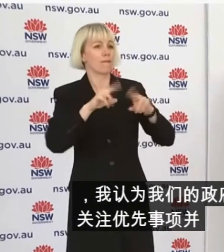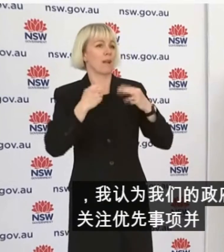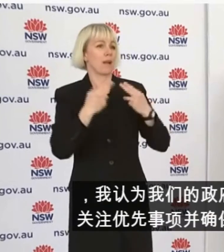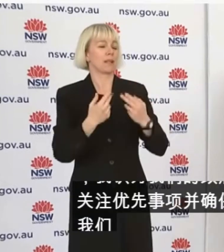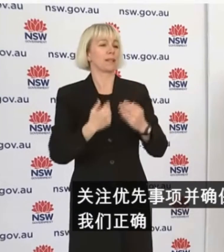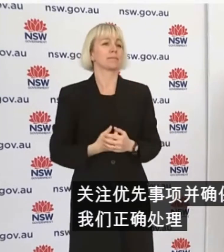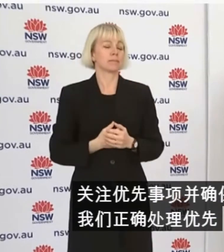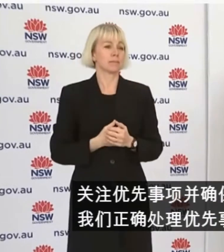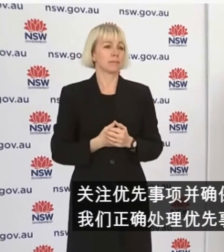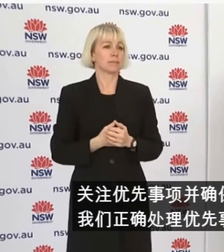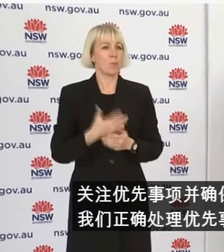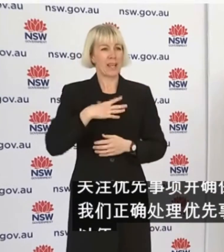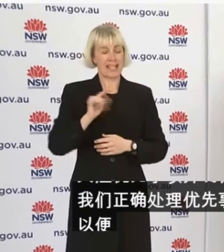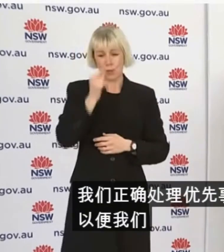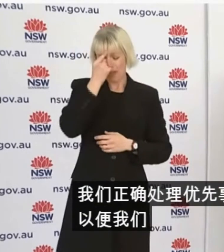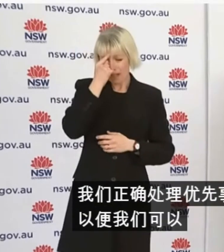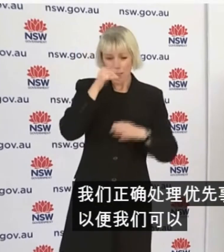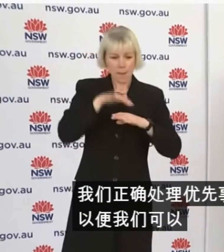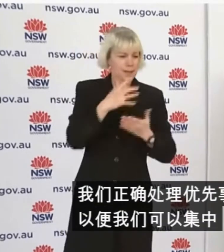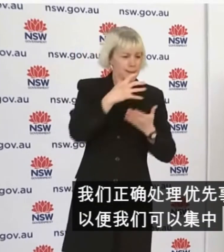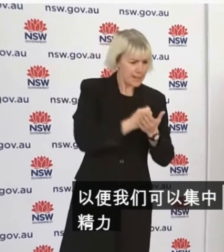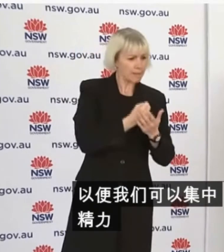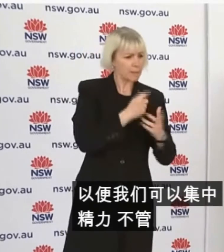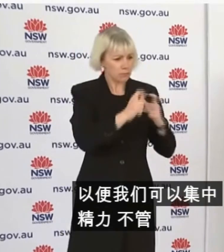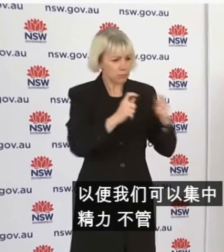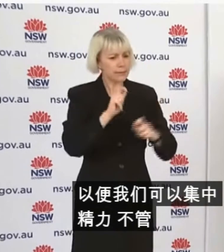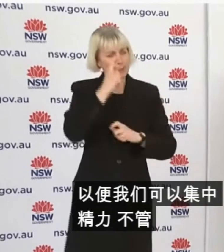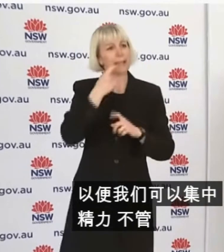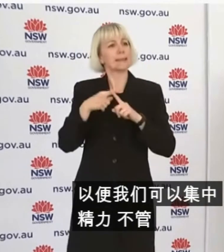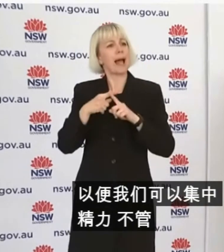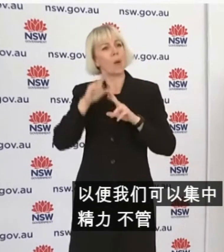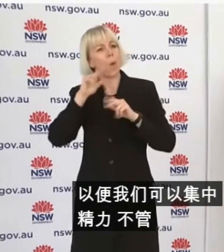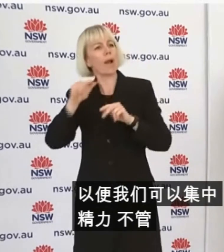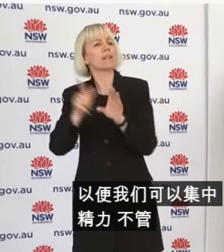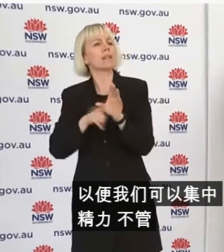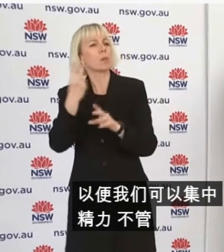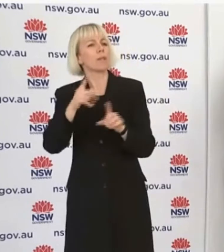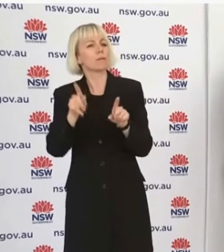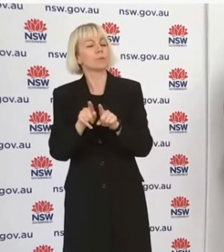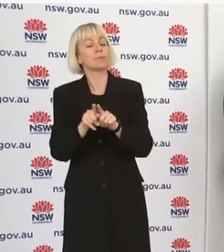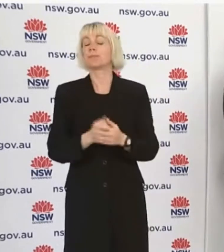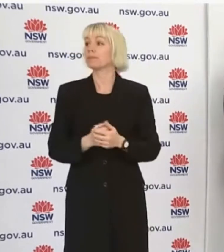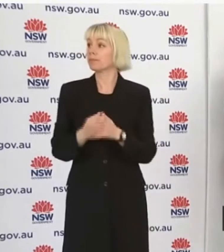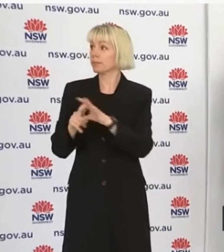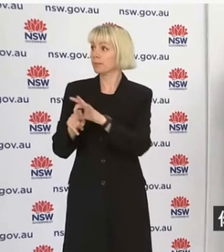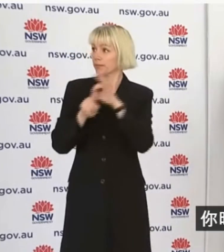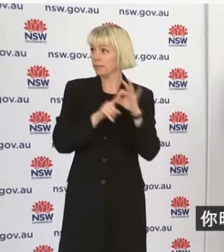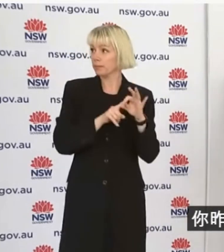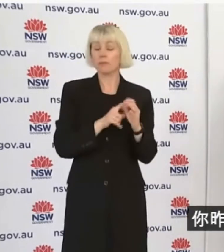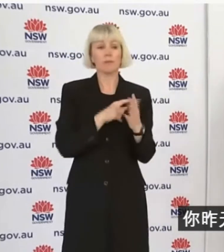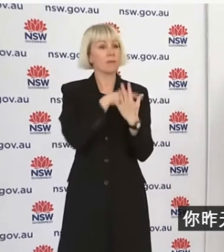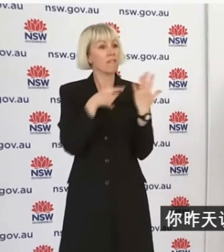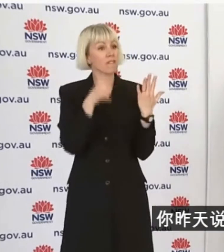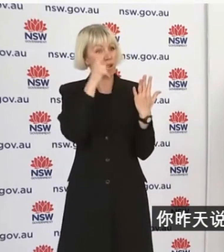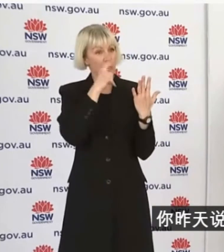priorities and make sure we get our priorities right, so that that's where we can focus our energies. Regarding record cases, 5 deaths, you said yesterday